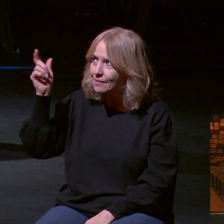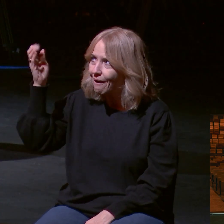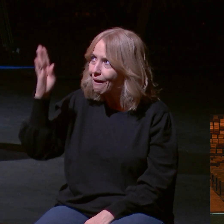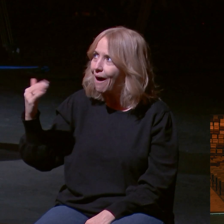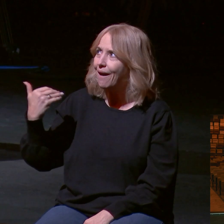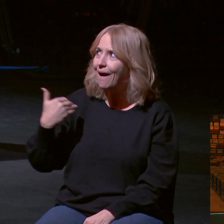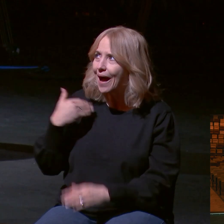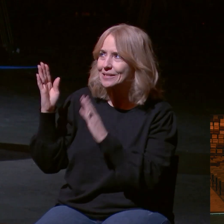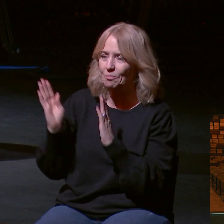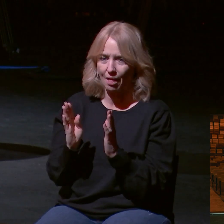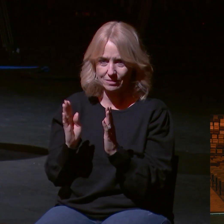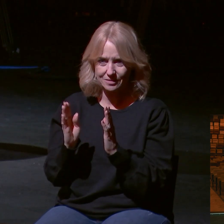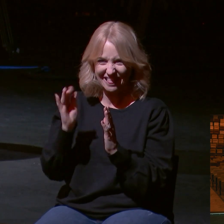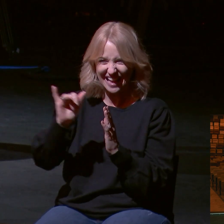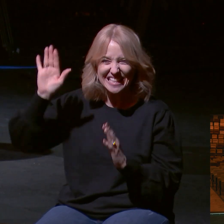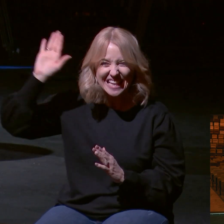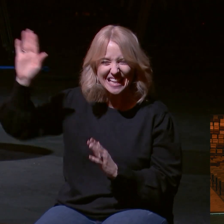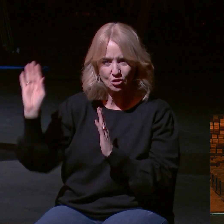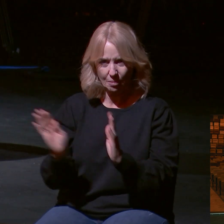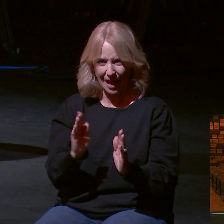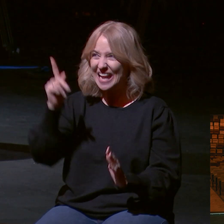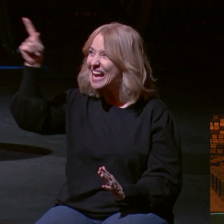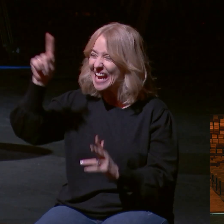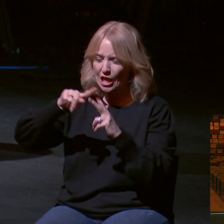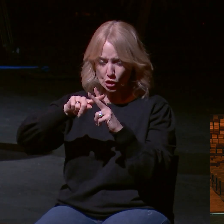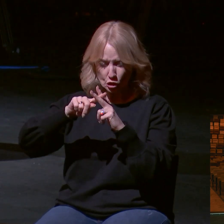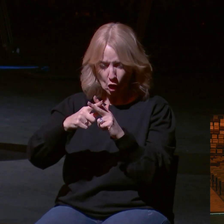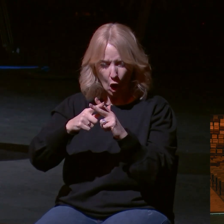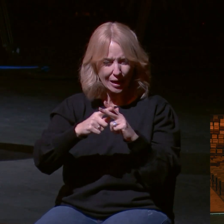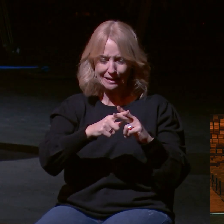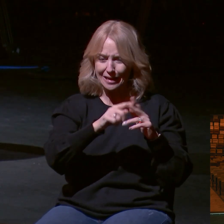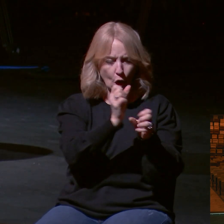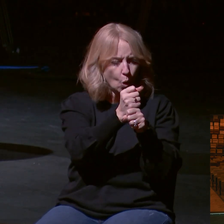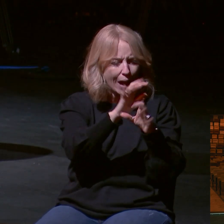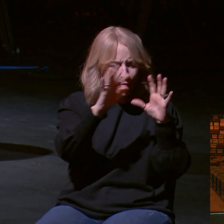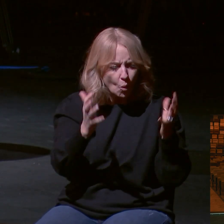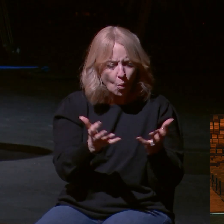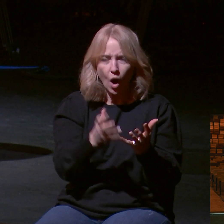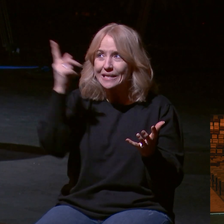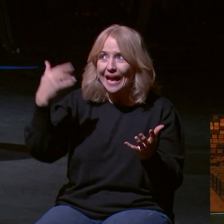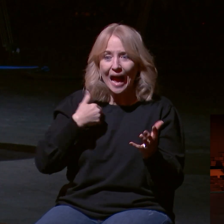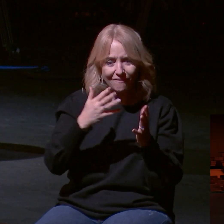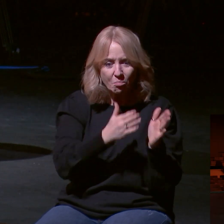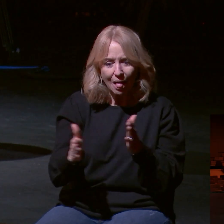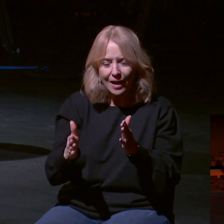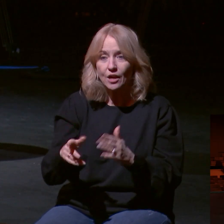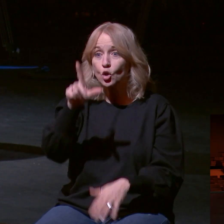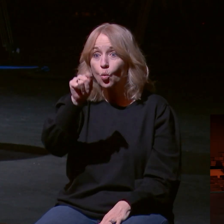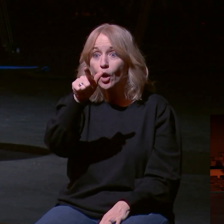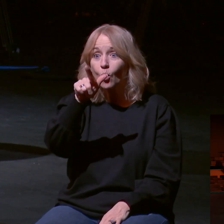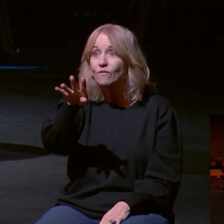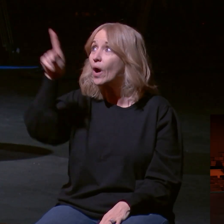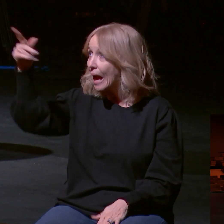God has plans. He's had plans since the beginning of time. He had plans in 2024. He has plans in 2025. Sometimes